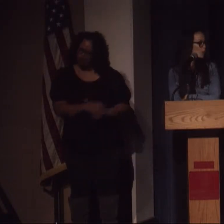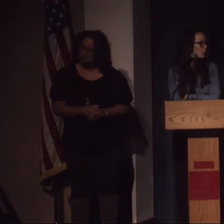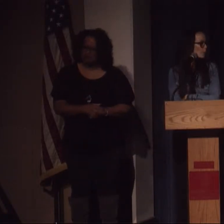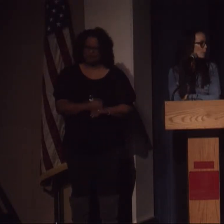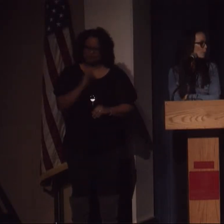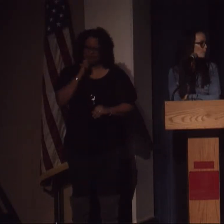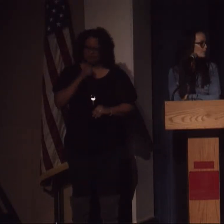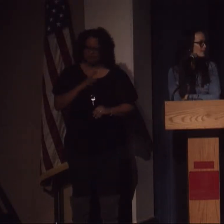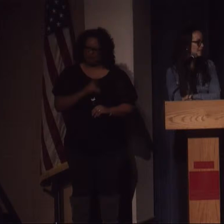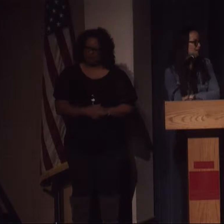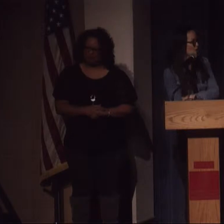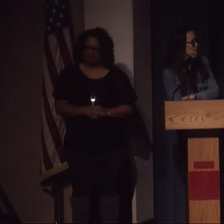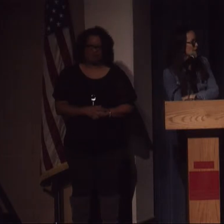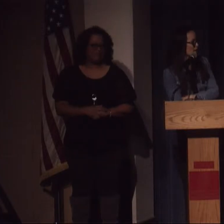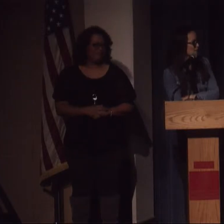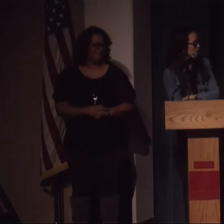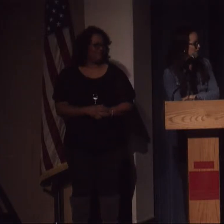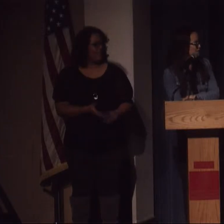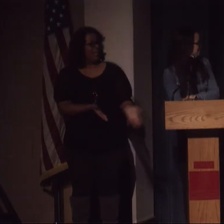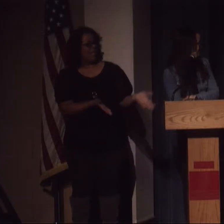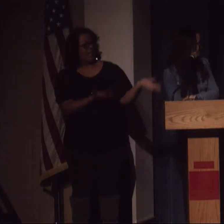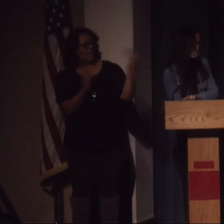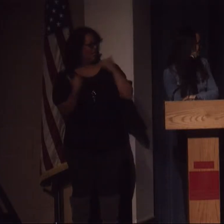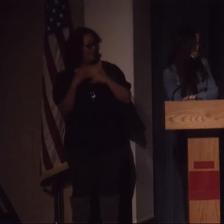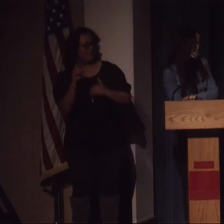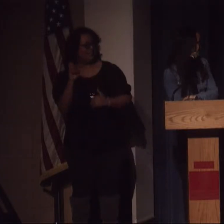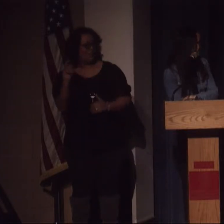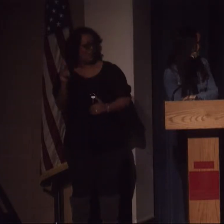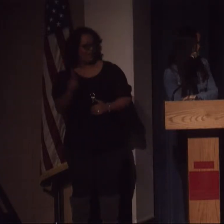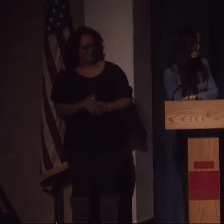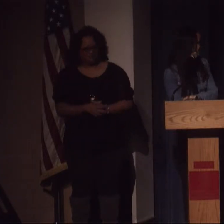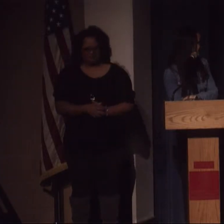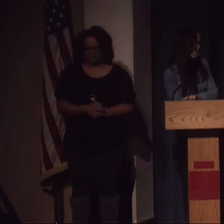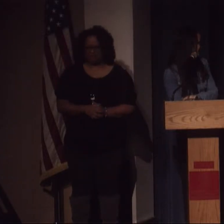really cool. Come on out, Derek.